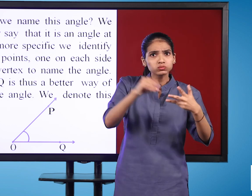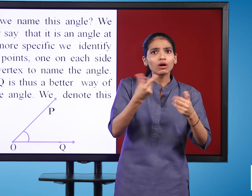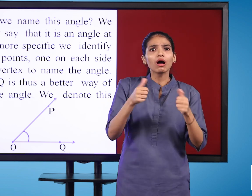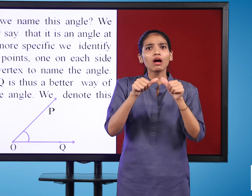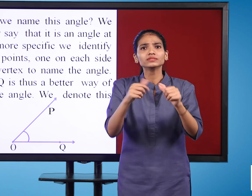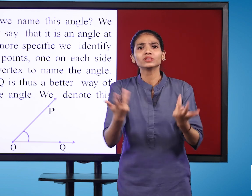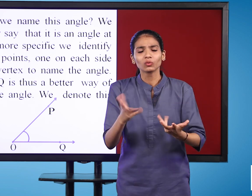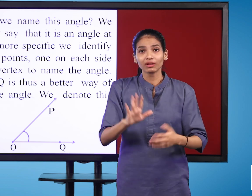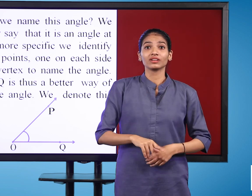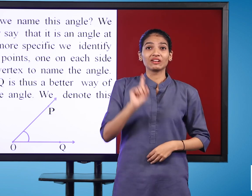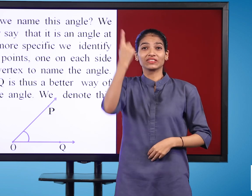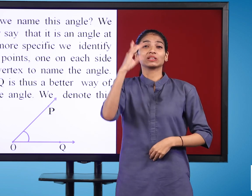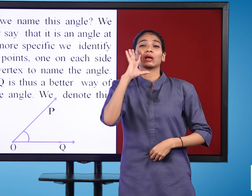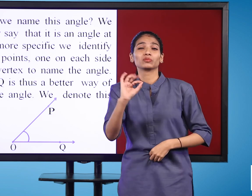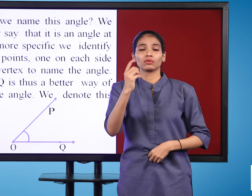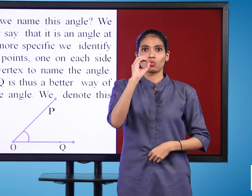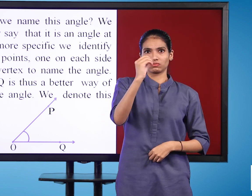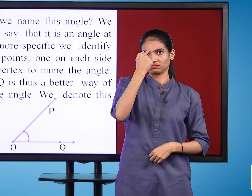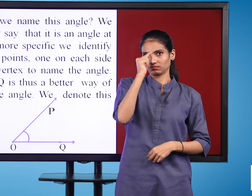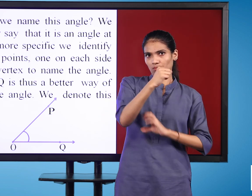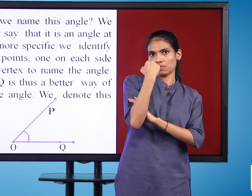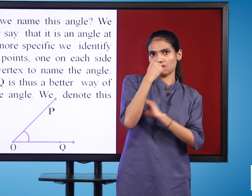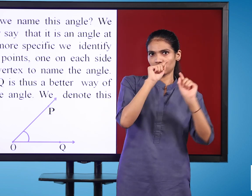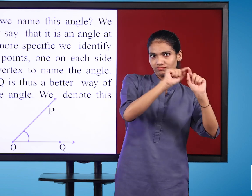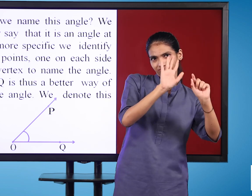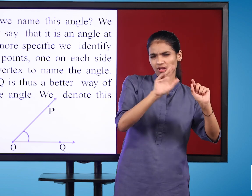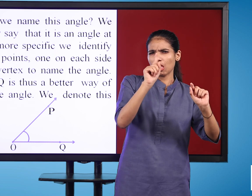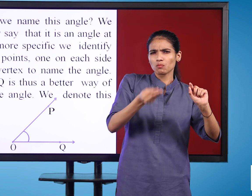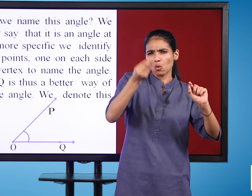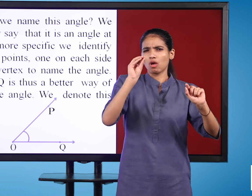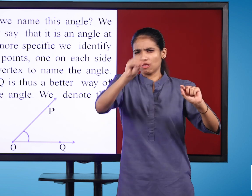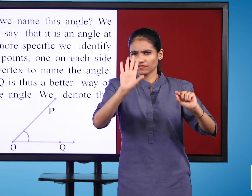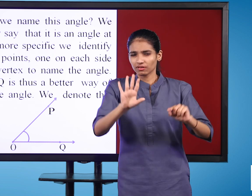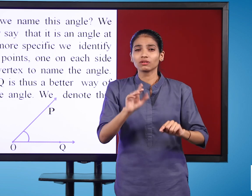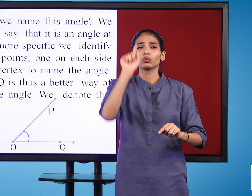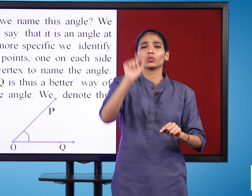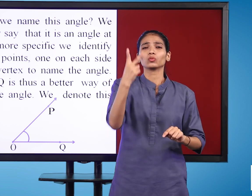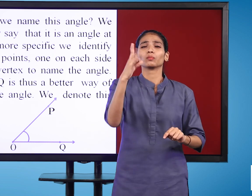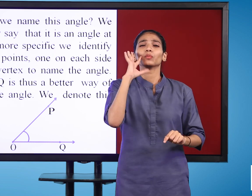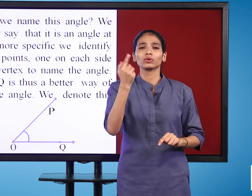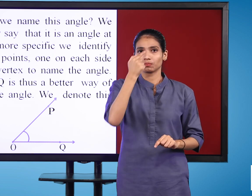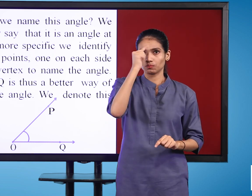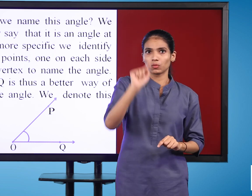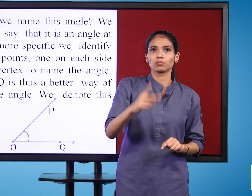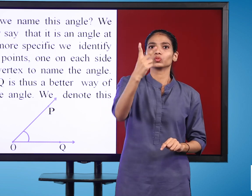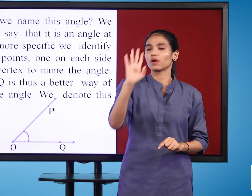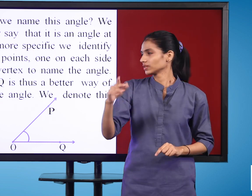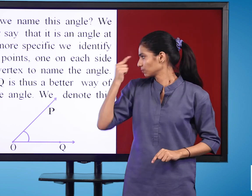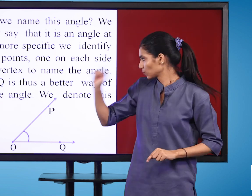We can simply say that it is an angle at O. To be more specific, we identify some 2